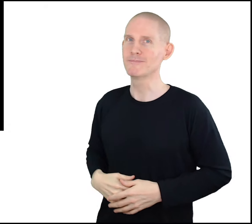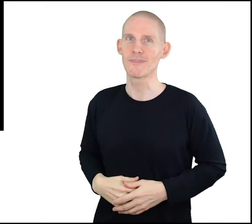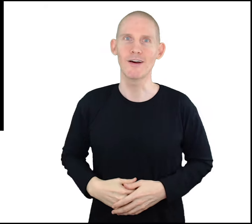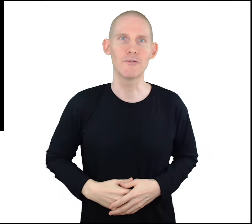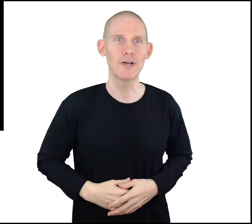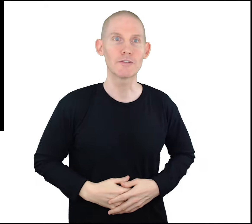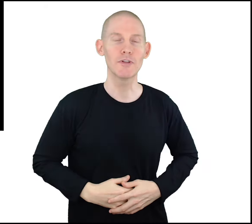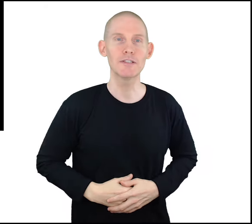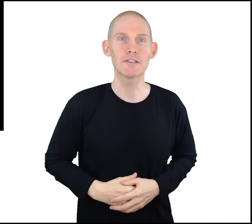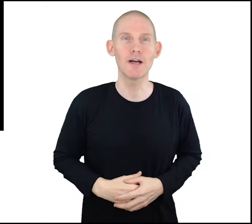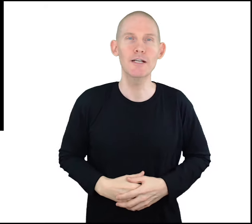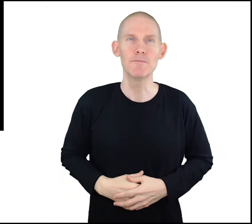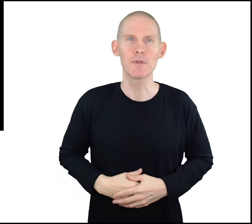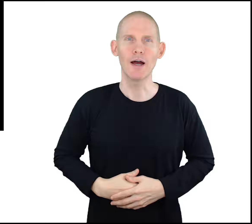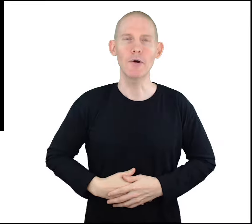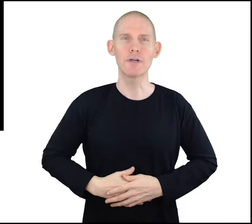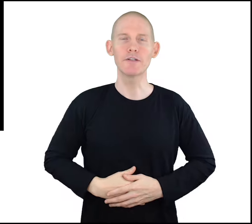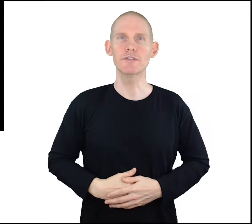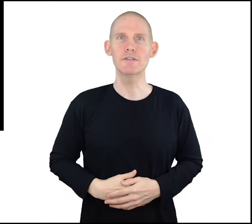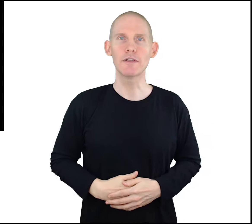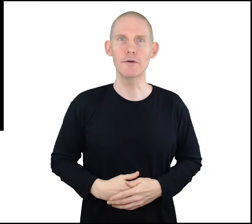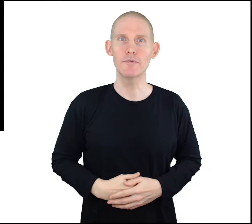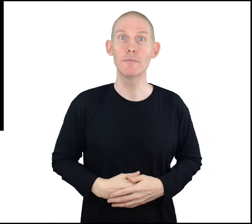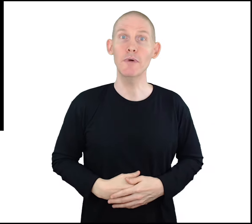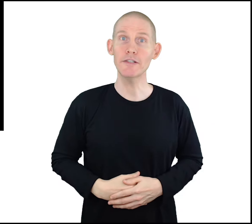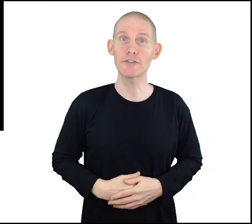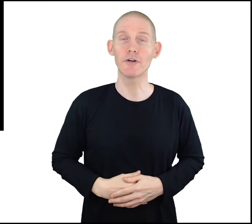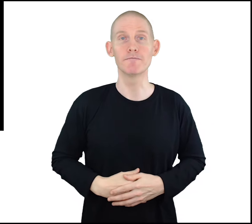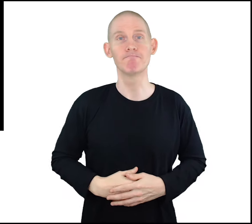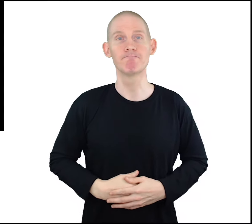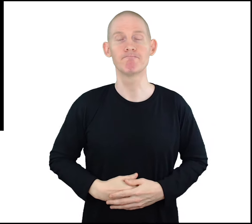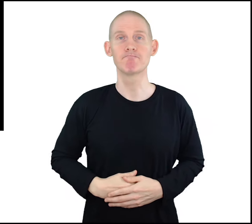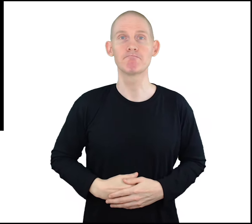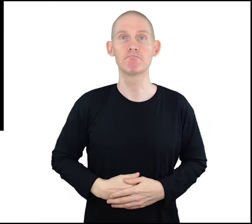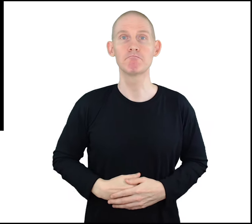All right, so let's sign our cousin live Mexico.